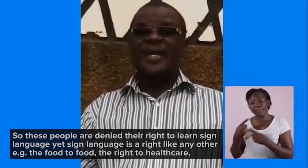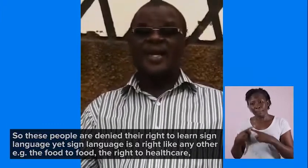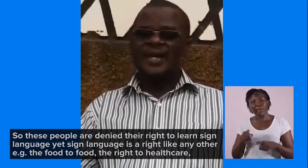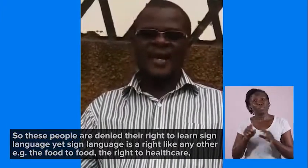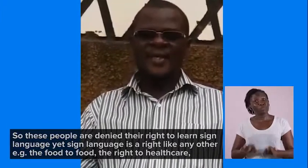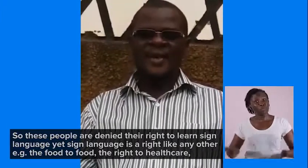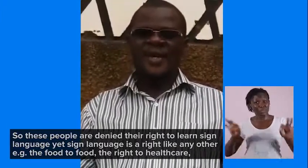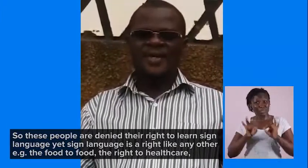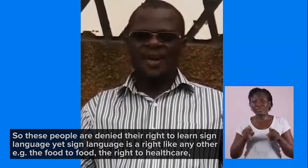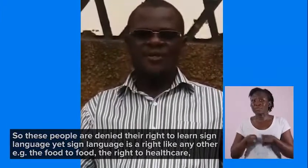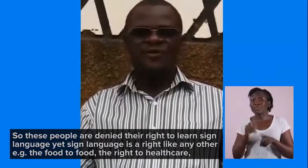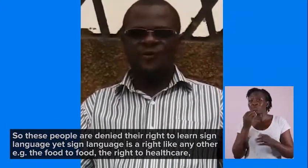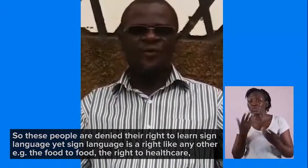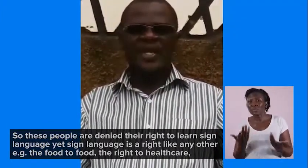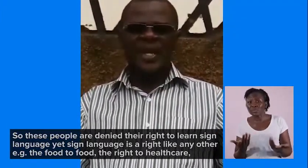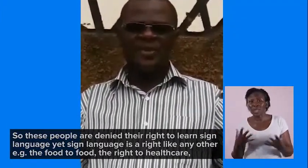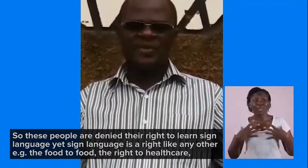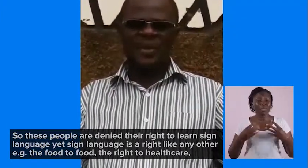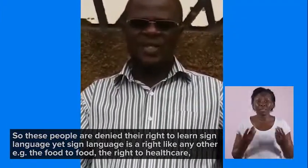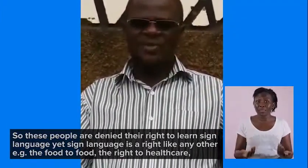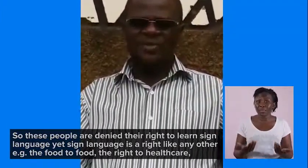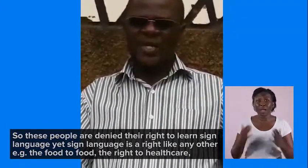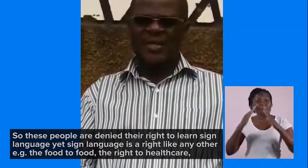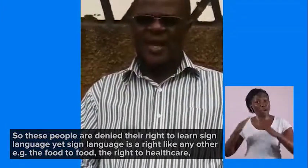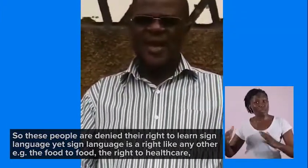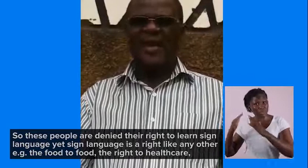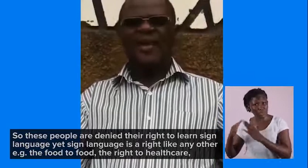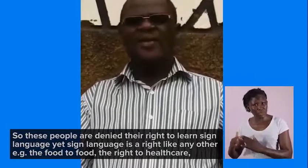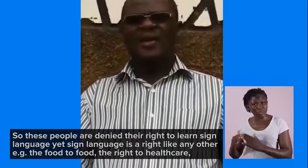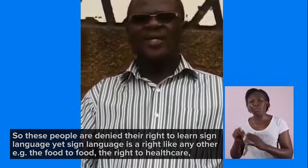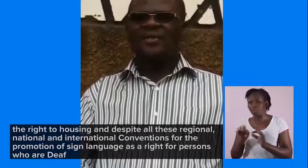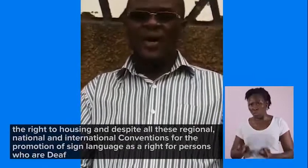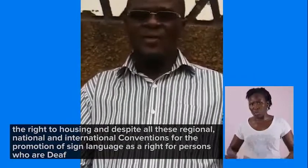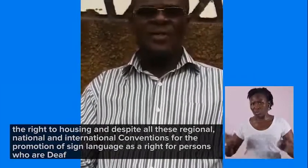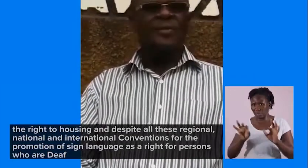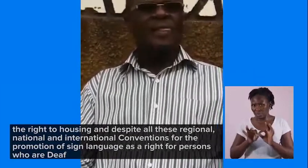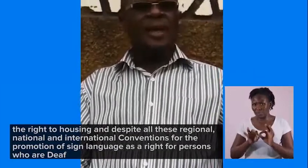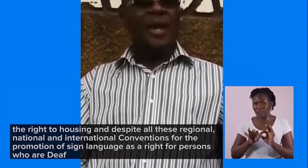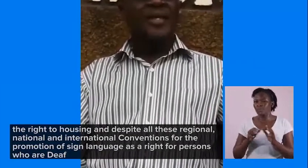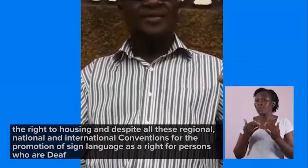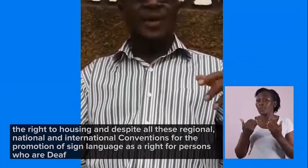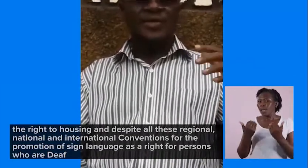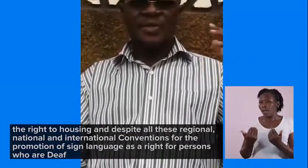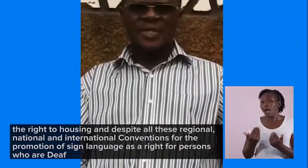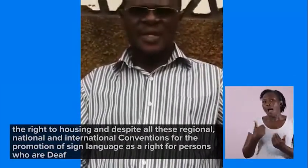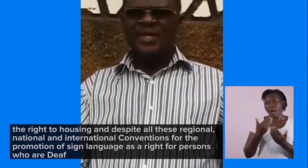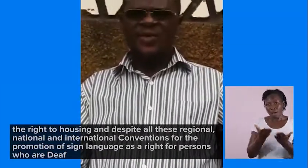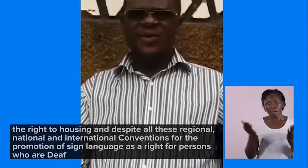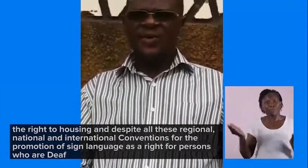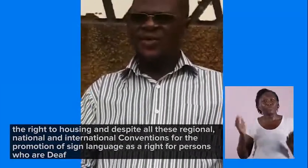like any other, like the right to food, the right to health care, the right to housing. And despite all these national,